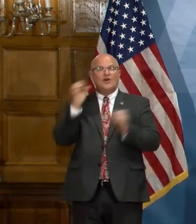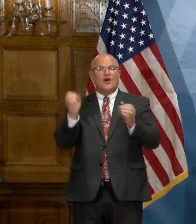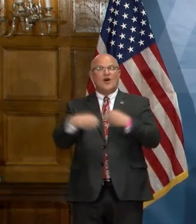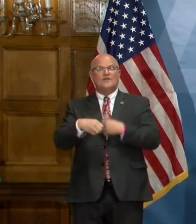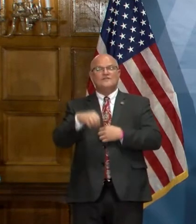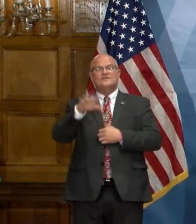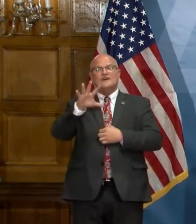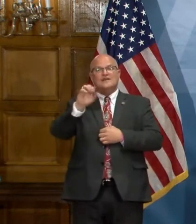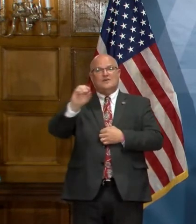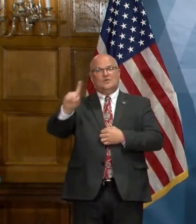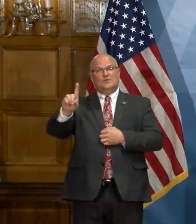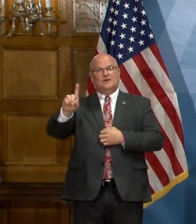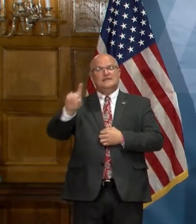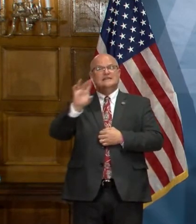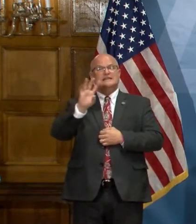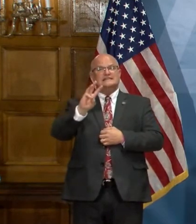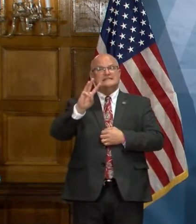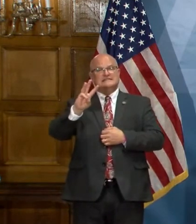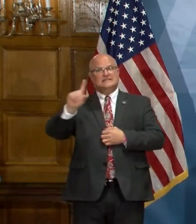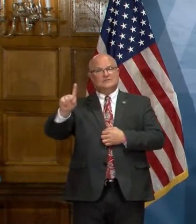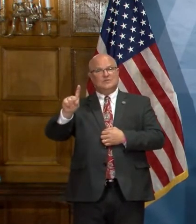office at